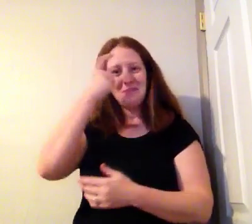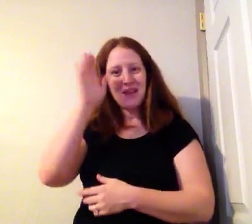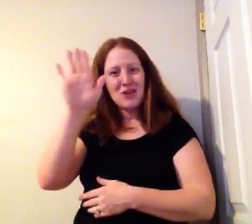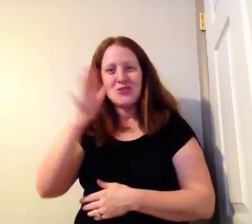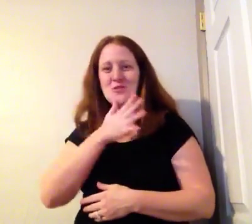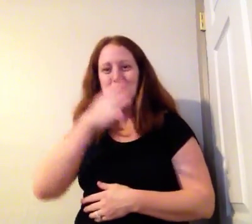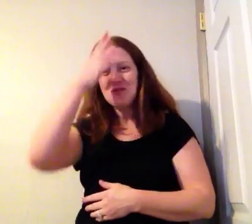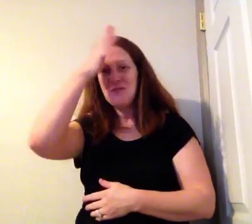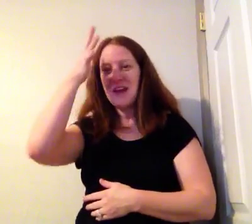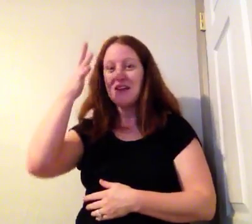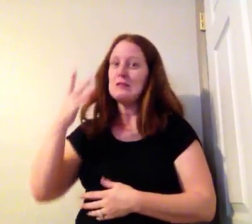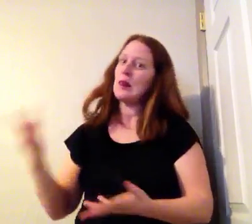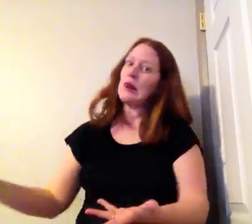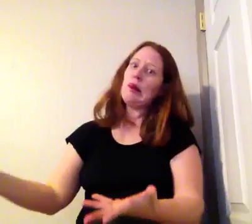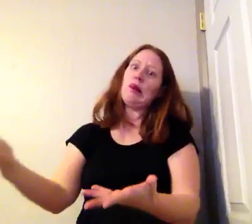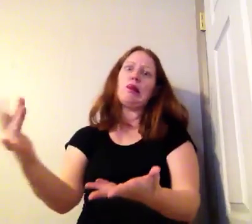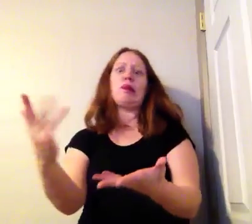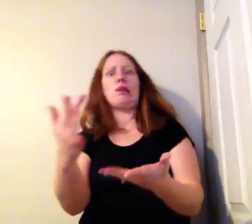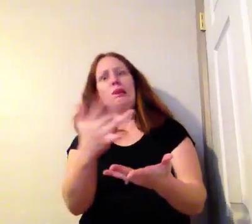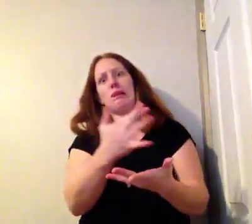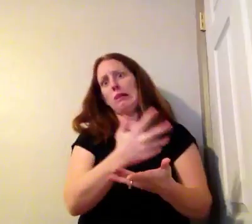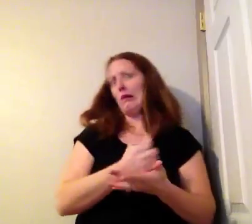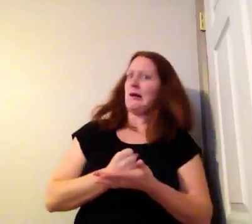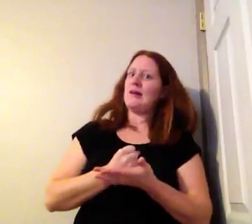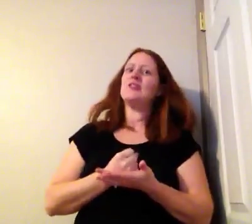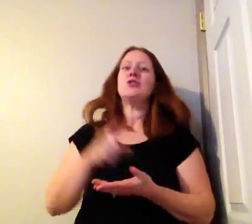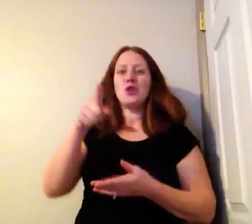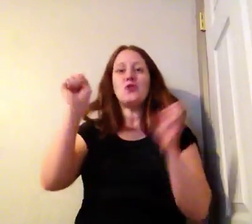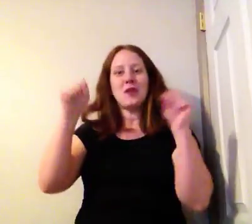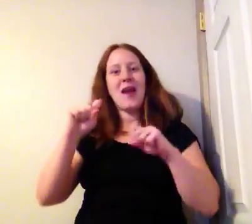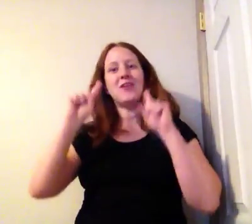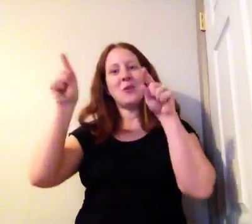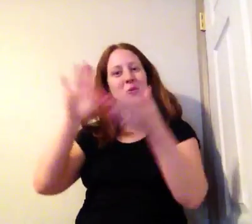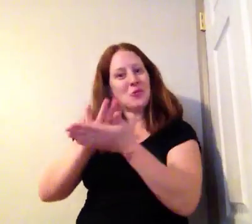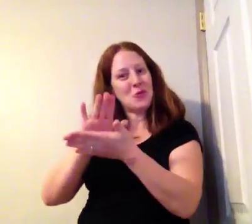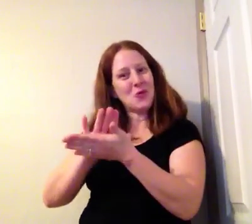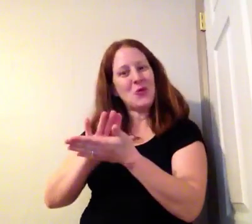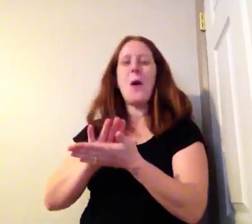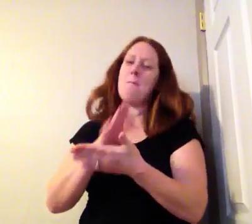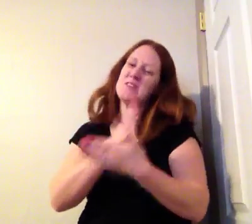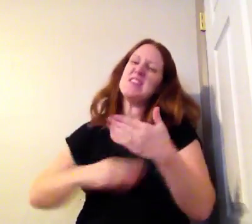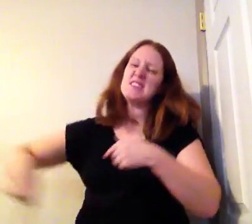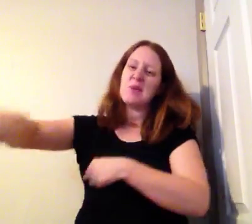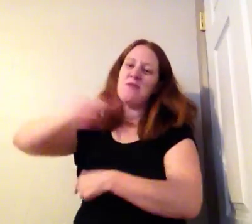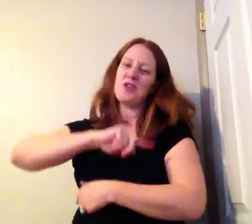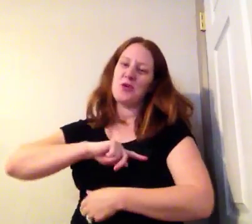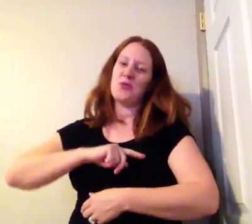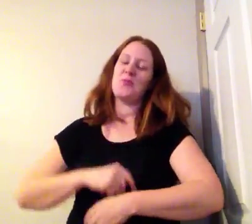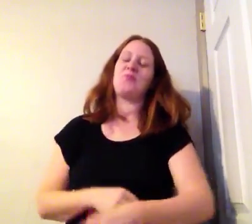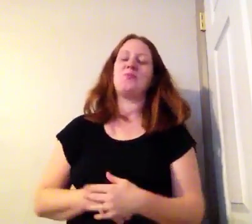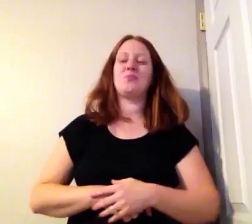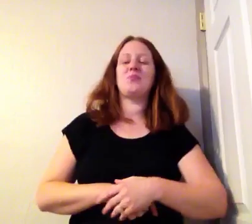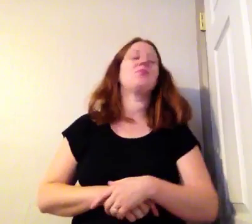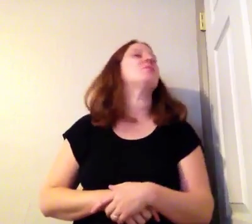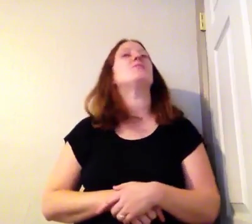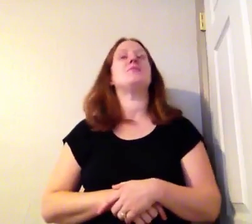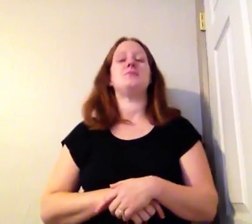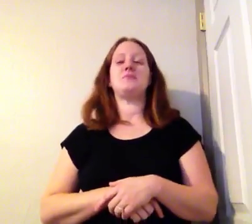order to get you here. Some of you at least, okay? So I expect you to be not sincere. That's a fine thing, you know, but